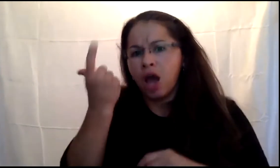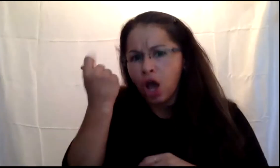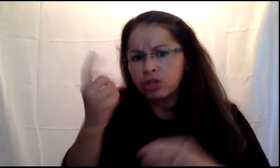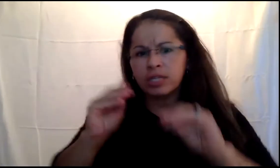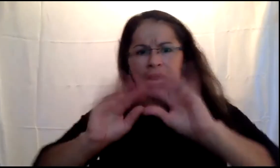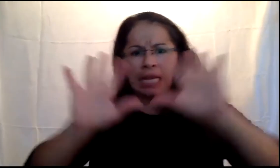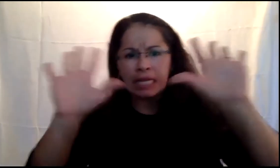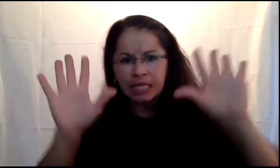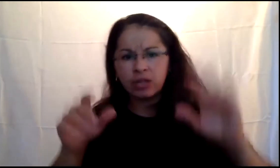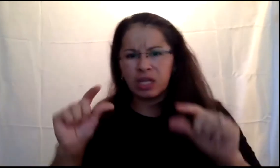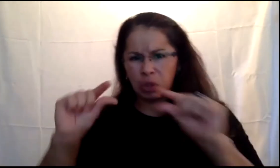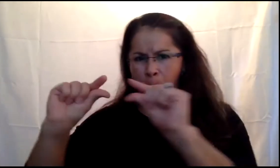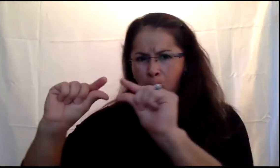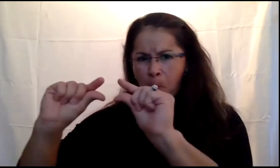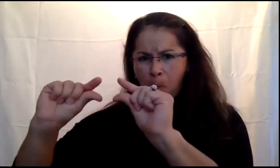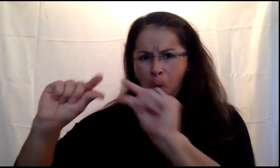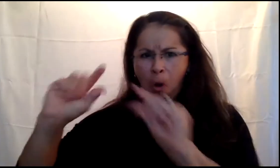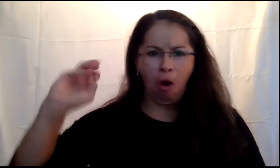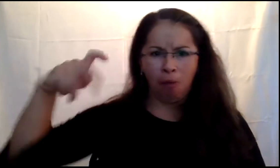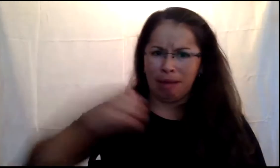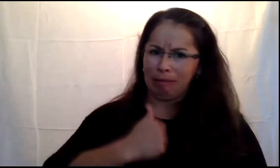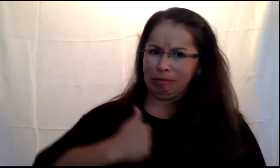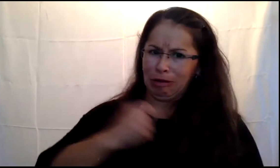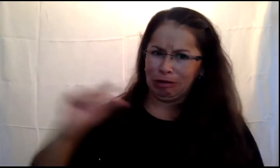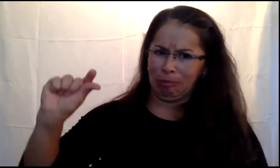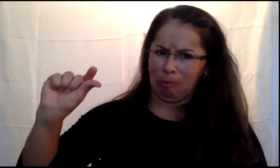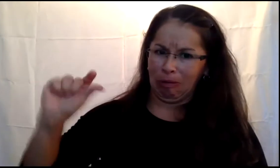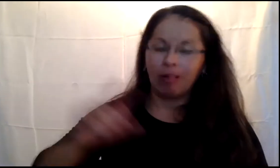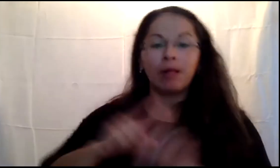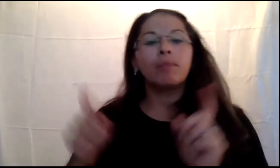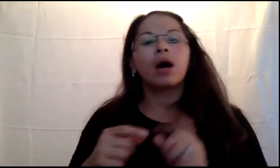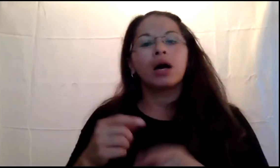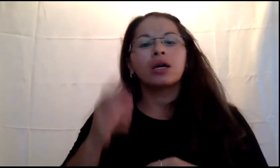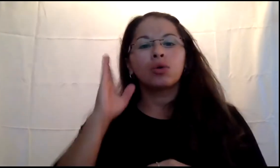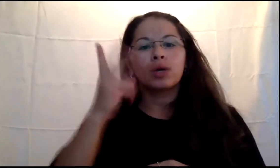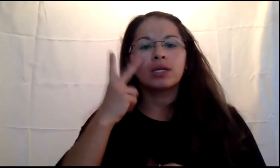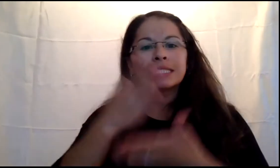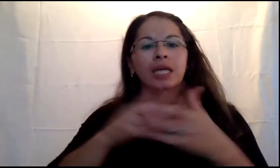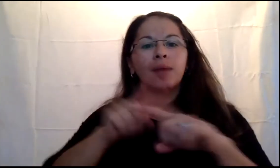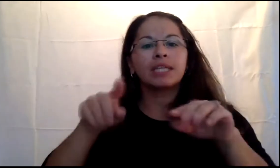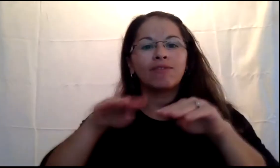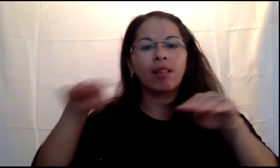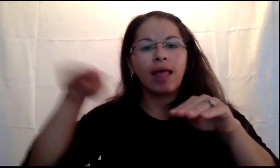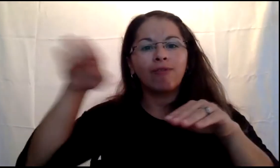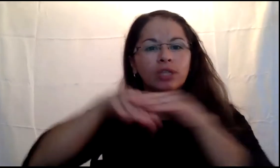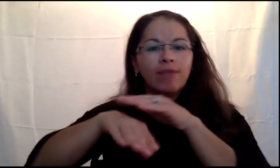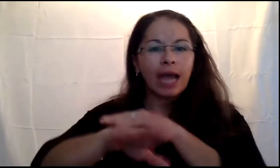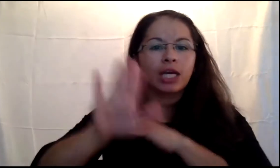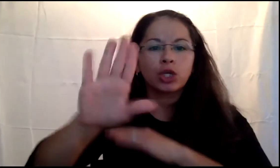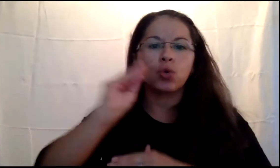be small, so I apologize in advance, but get a sense of what some of the different levels of access might be in your home state. So hang with me, Rachel, real